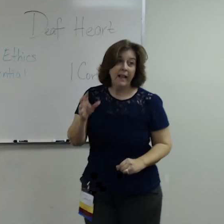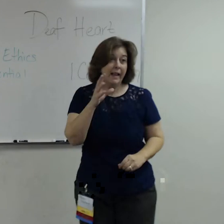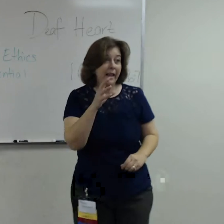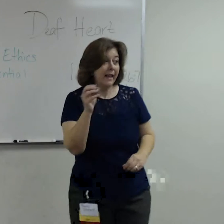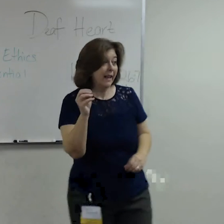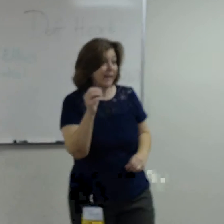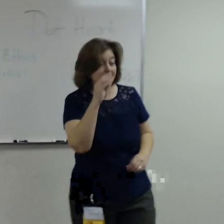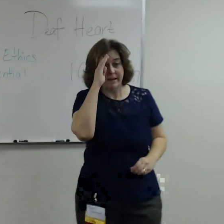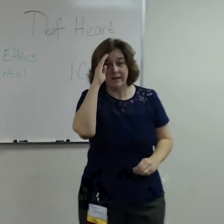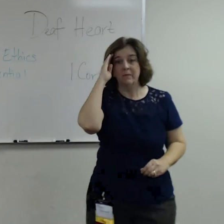Okay. And